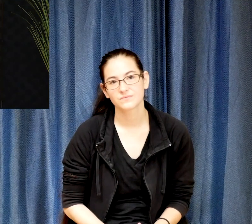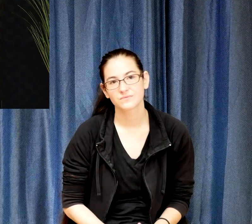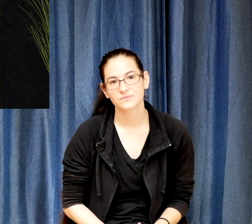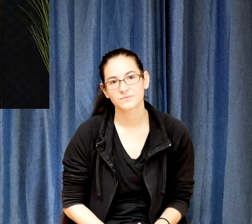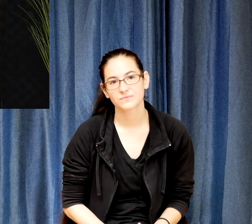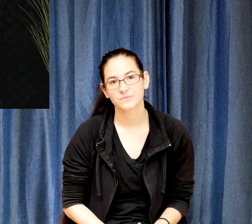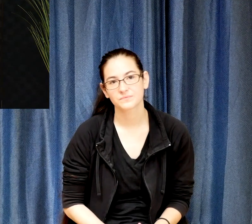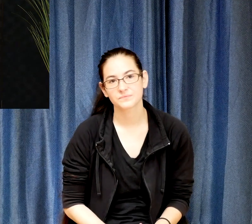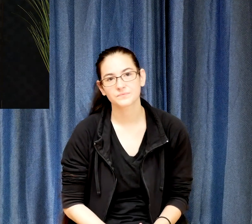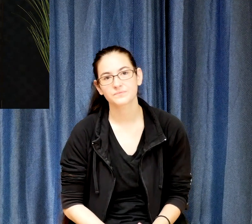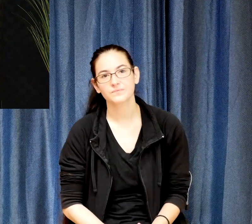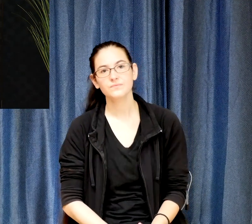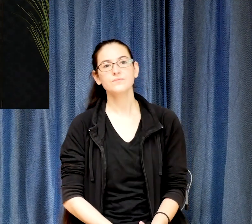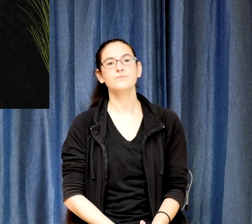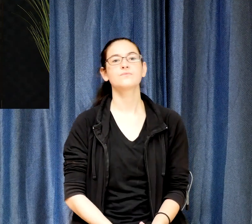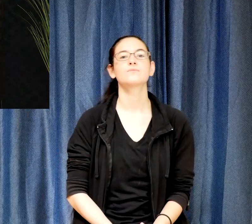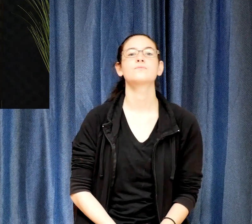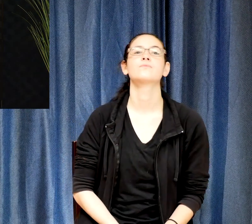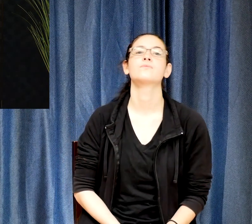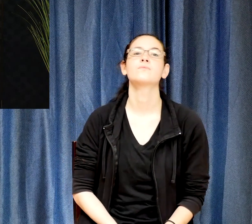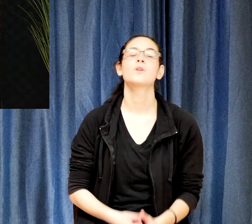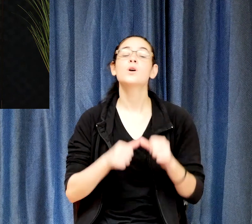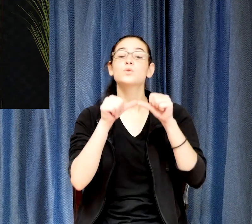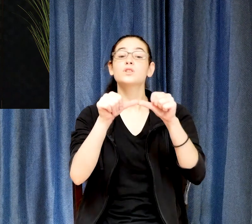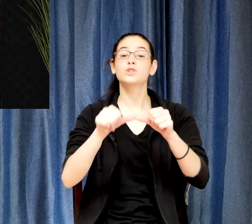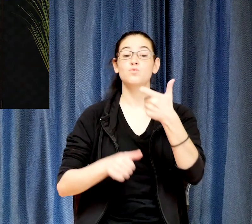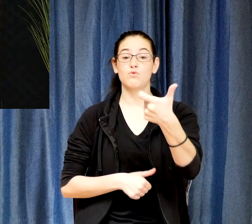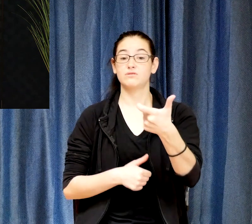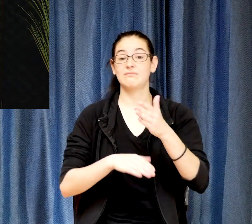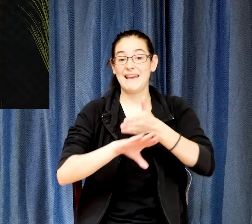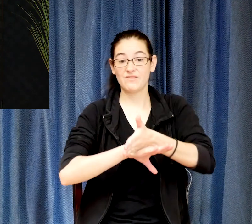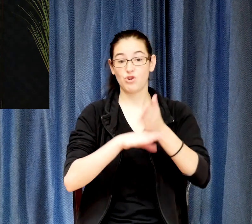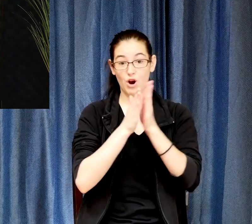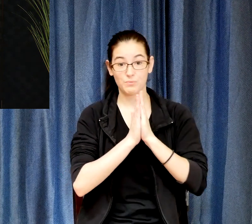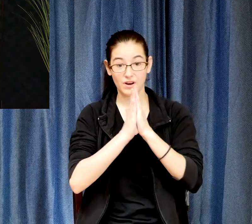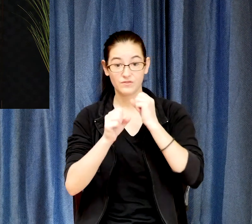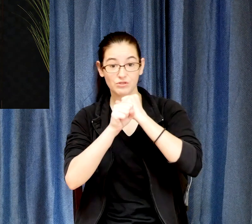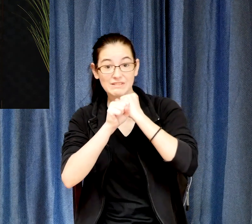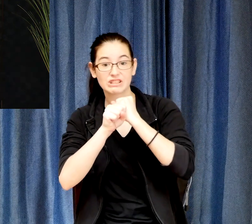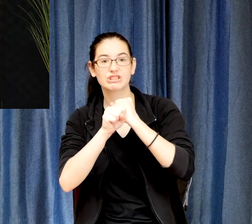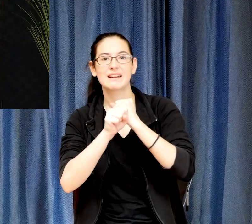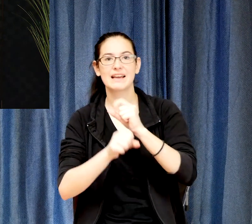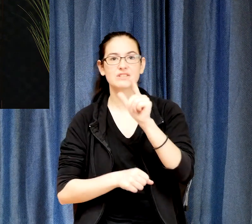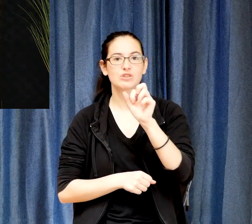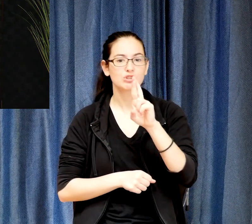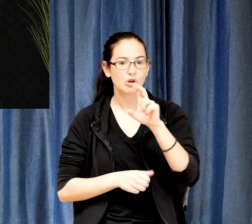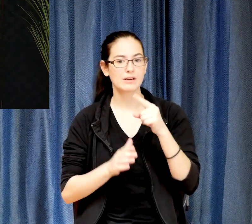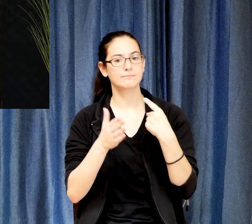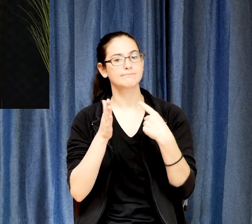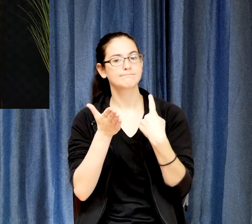Be sure to stick around after our prayer for protection as Laura Zulke goes deeper with her message, and be thinking